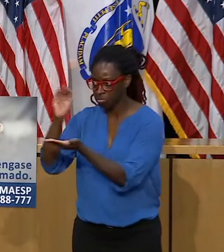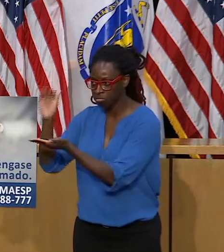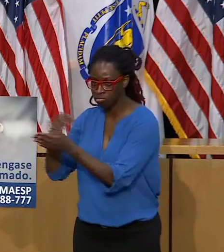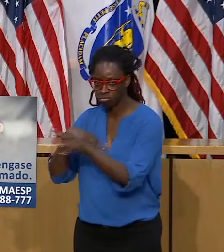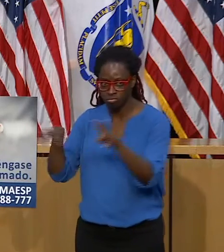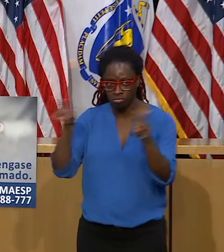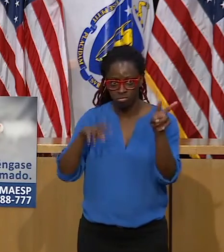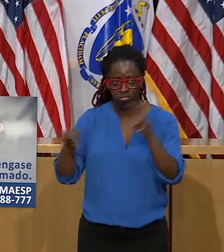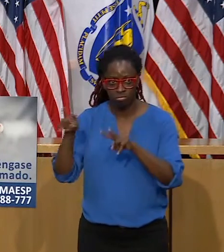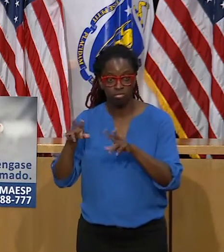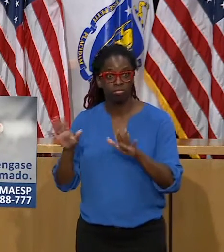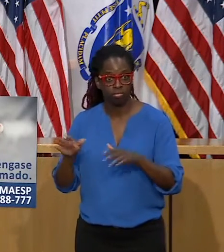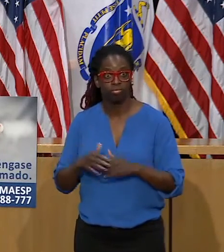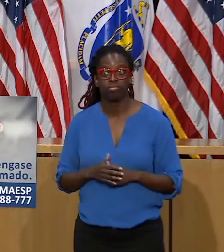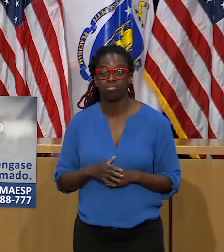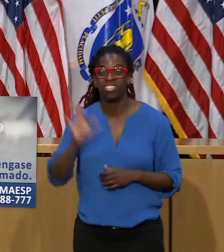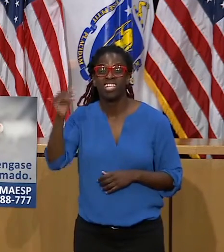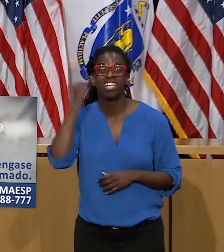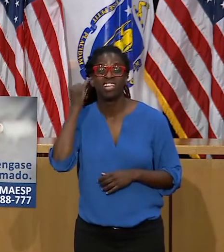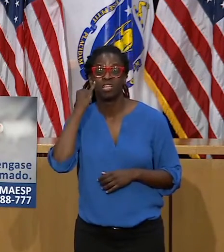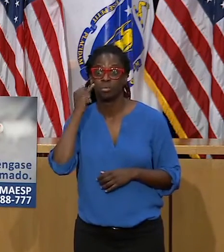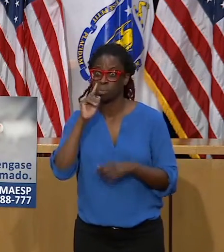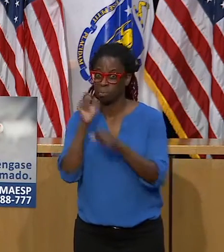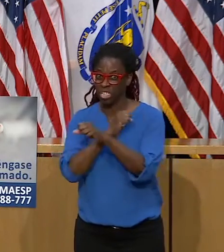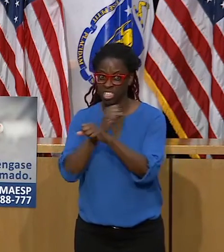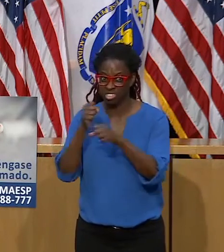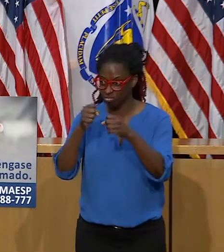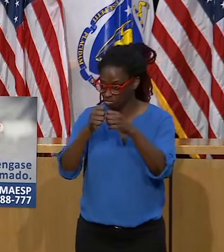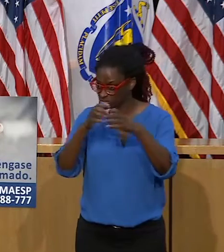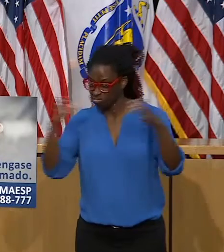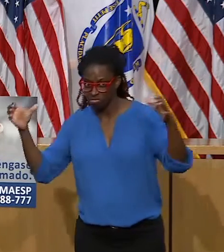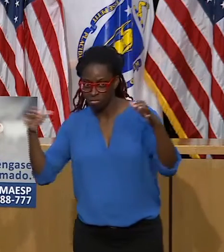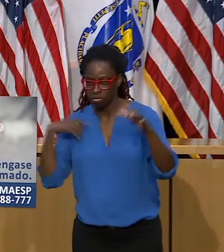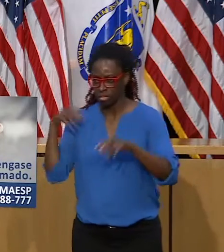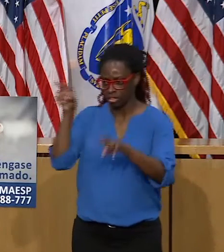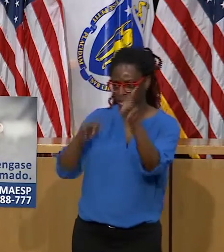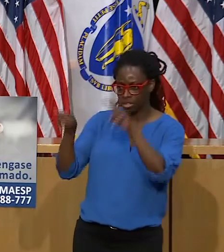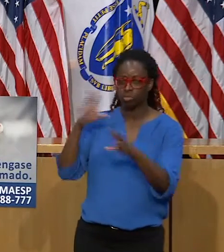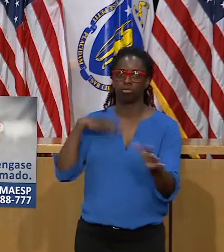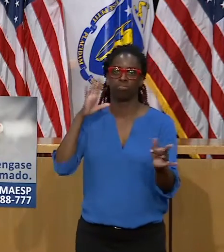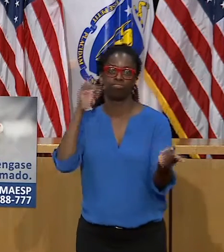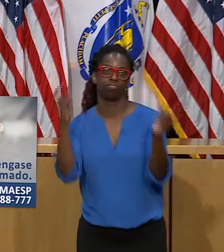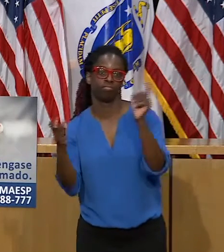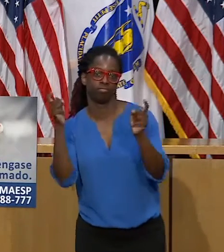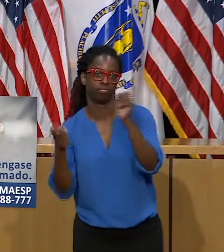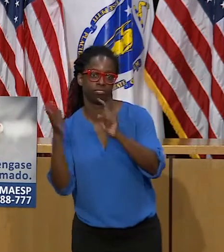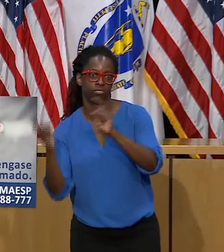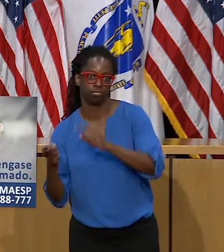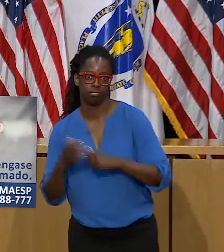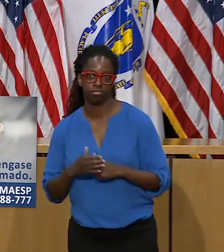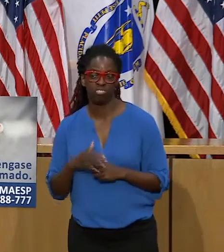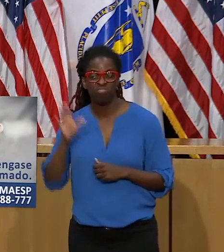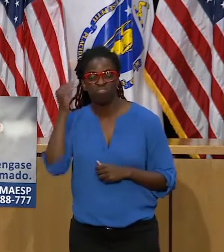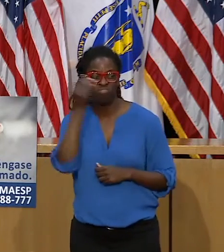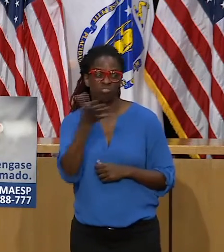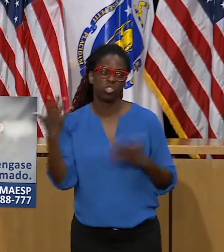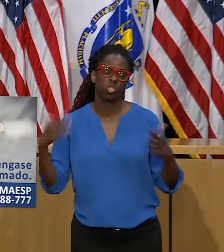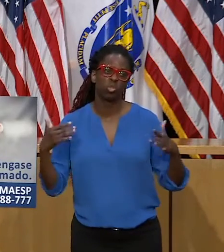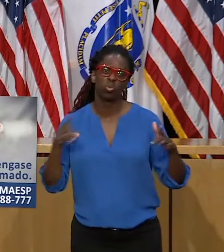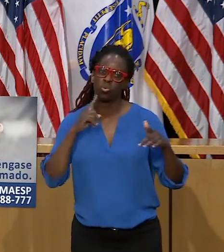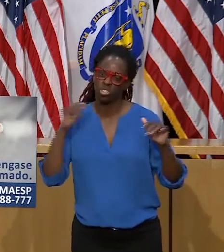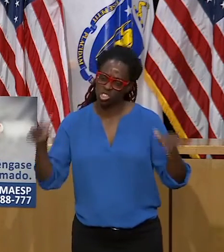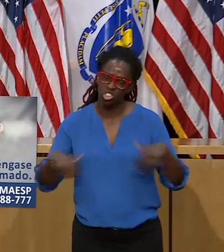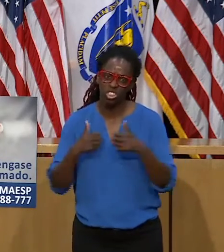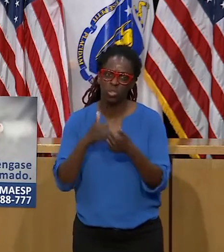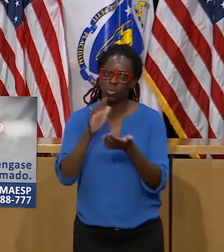make. Part of the challenge in developing this guidance is that we're talking about a school year that starts a